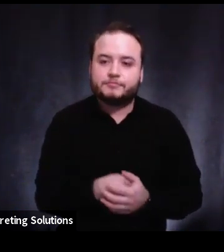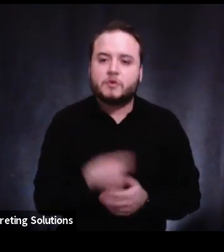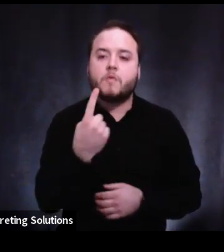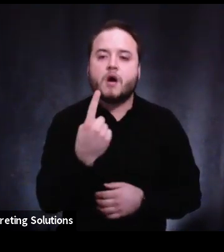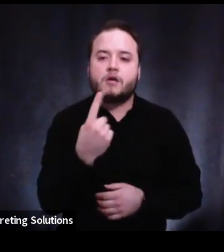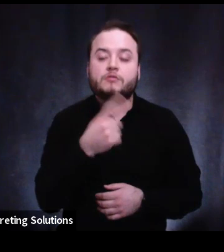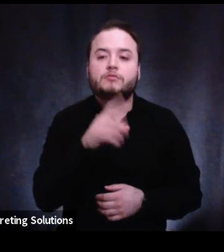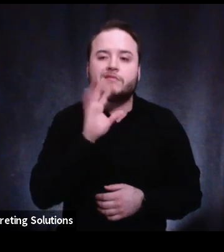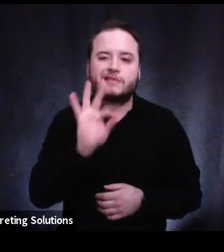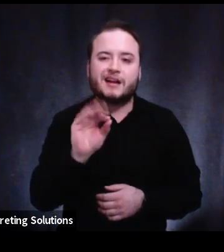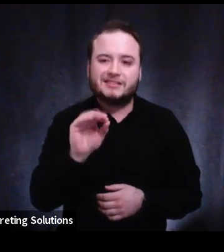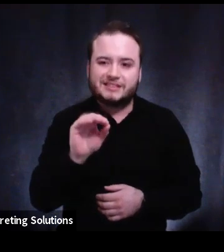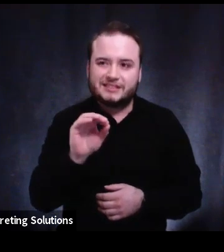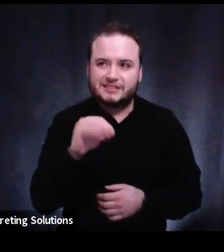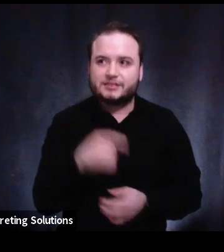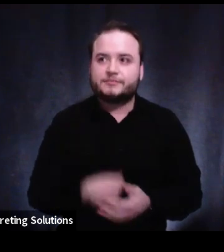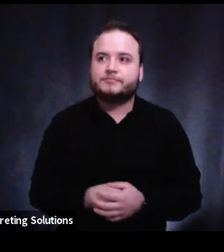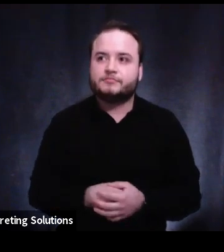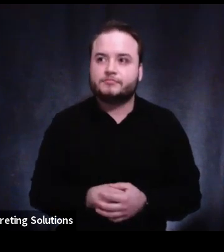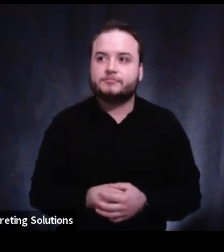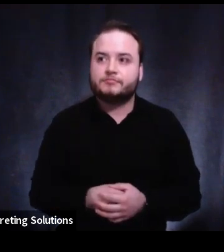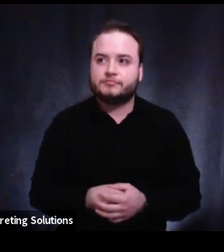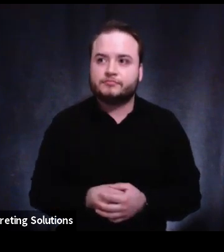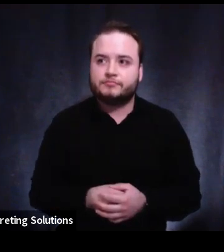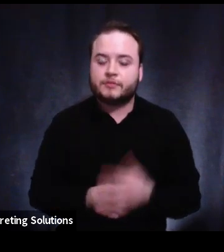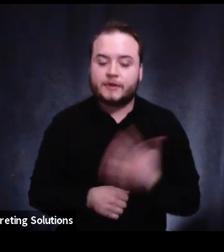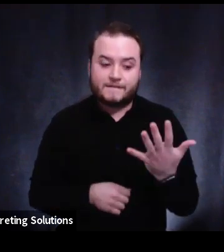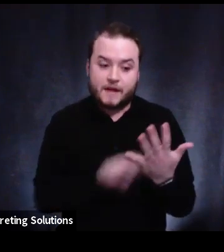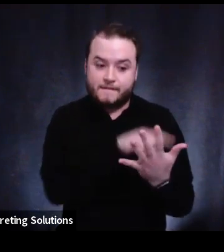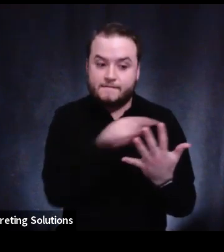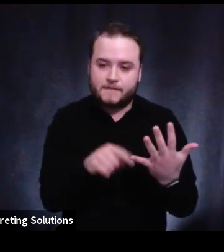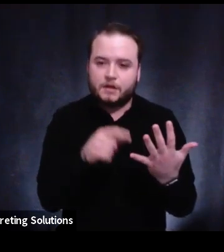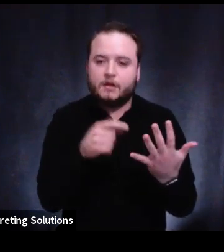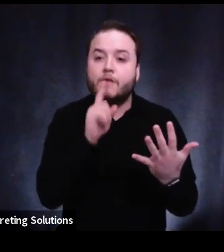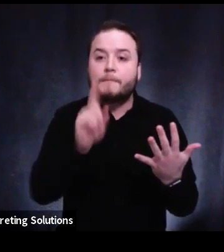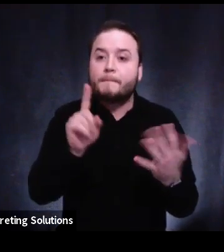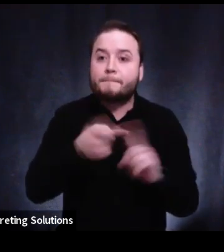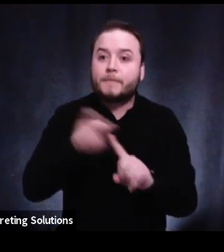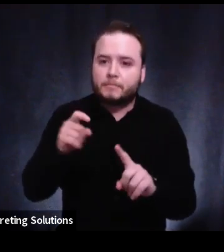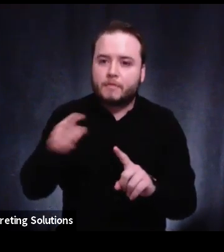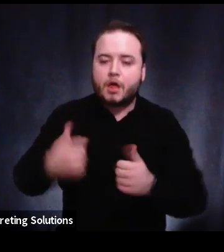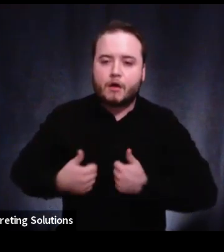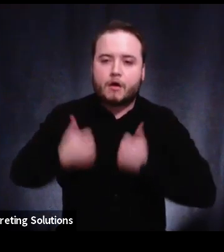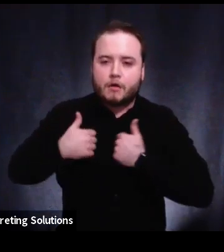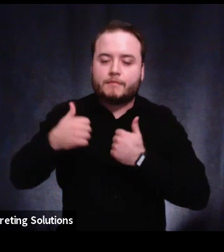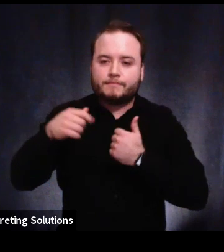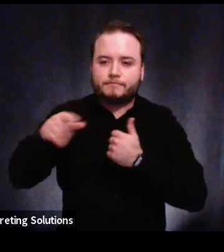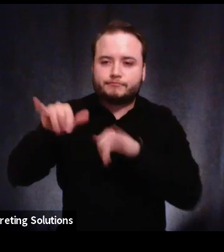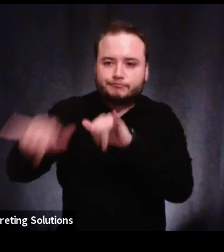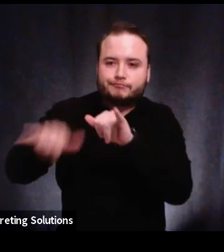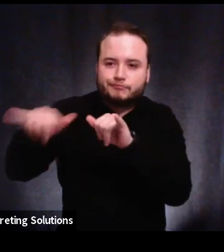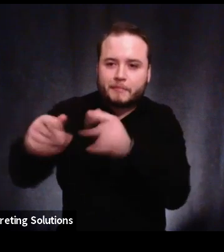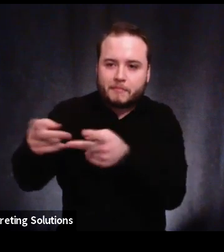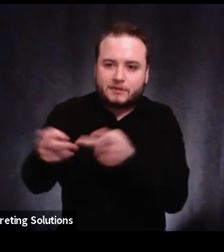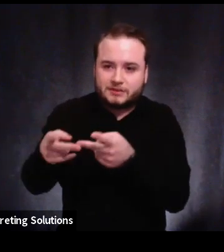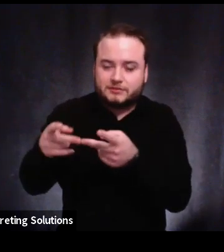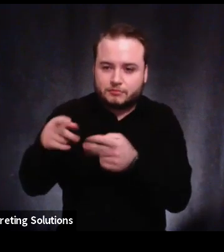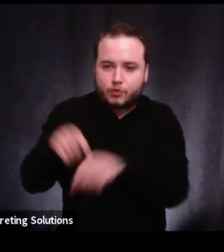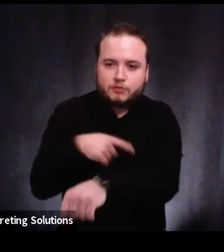residents of long-term care facilities. On the hospitalization front, there are